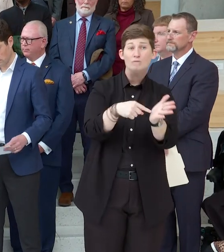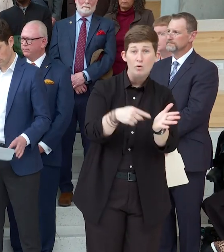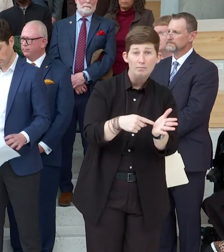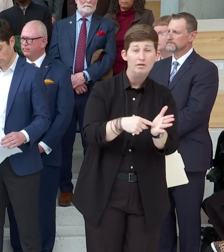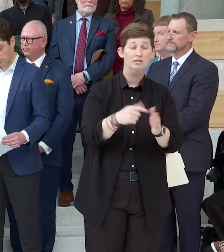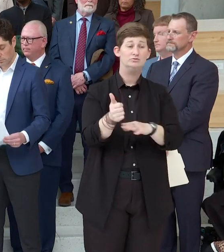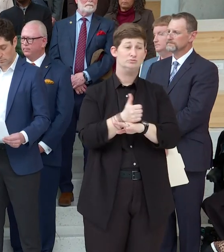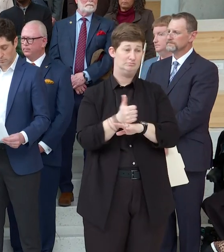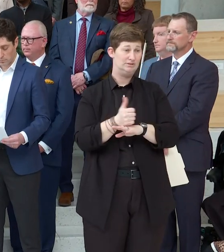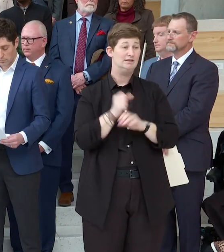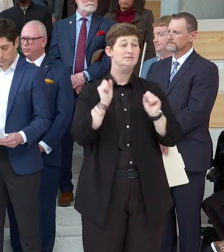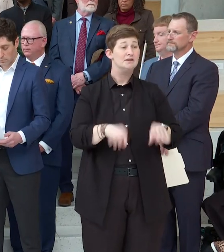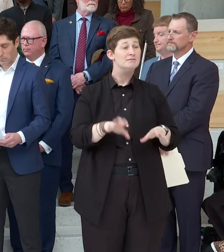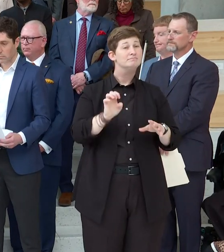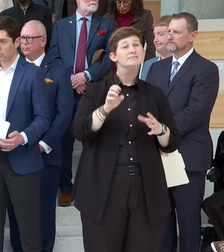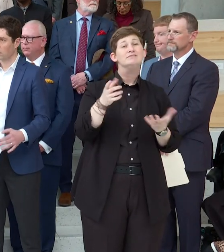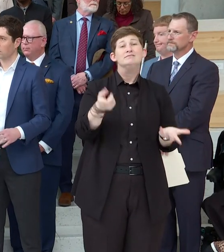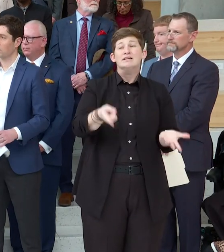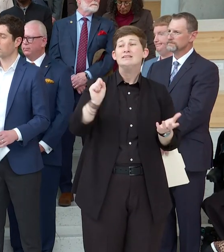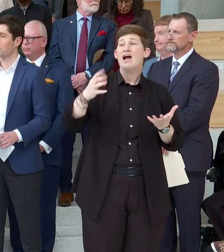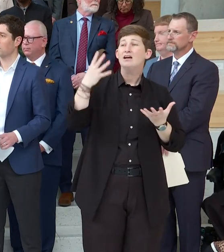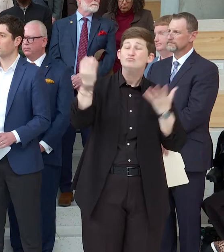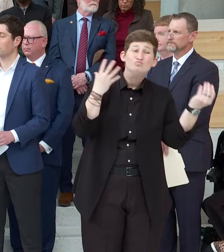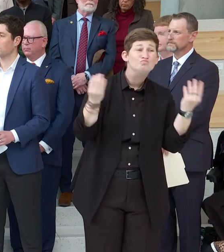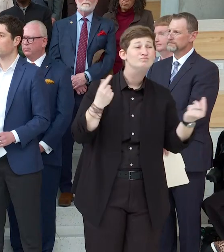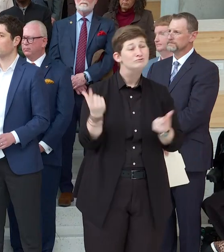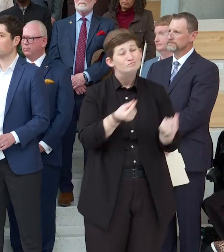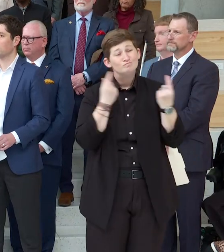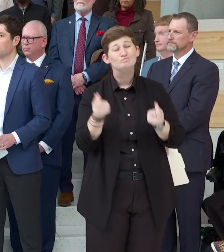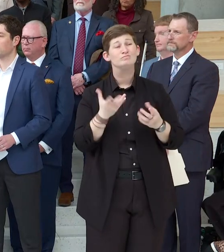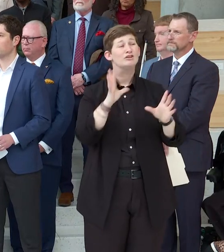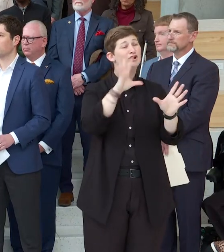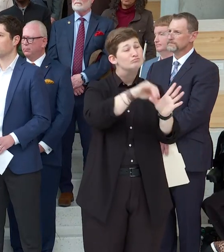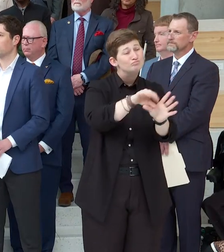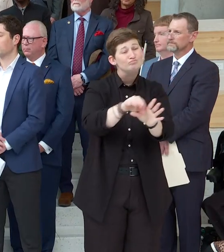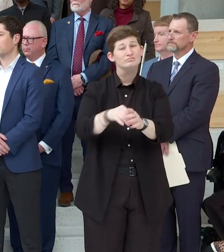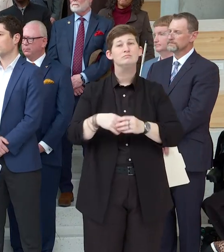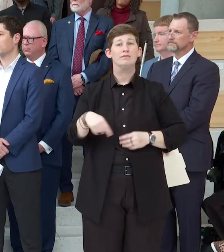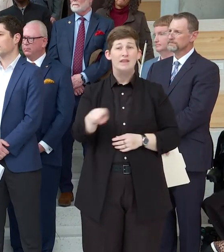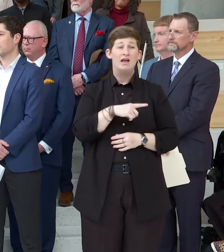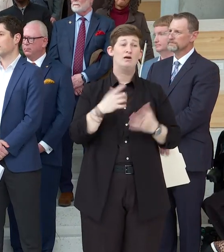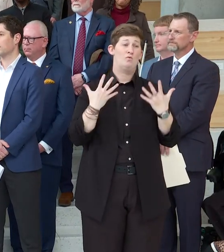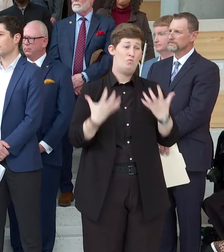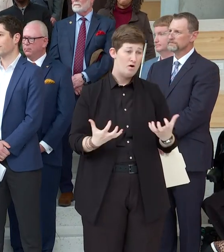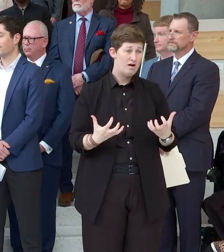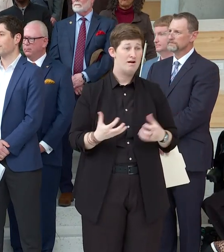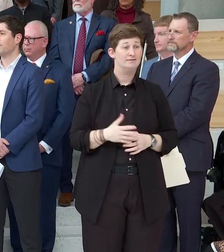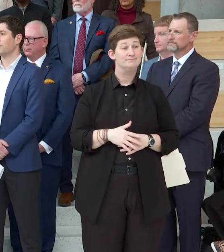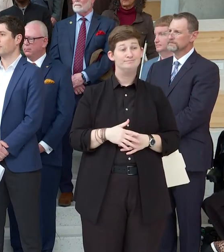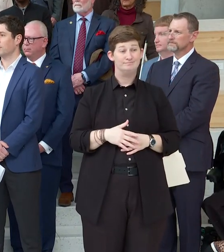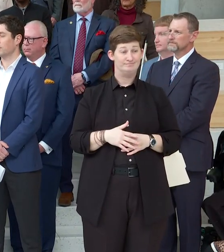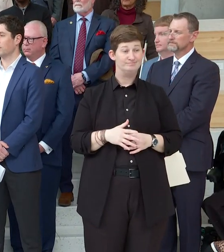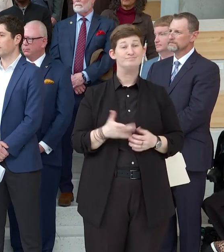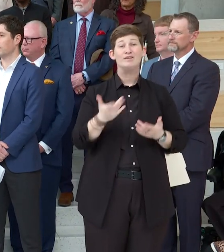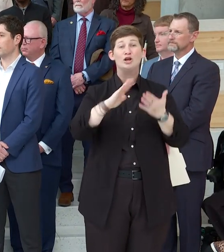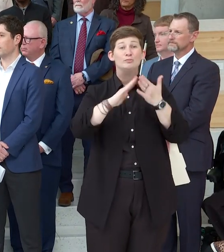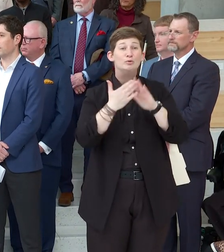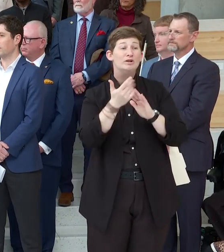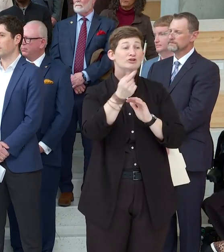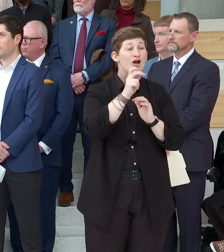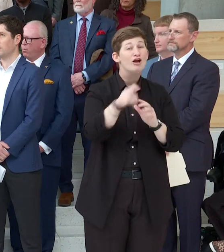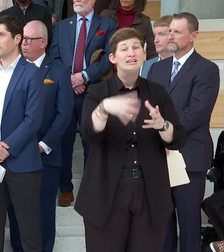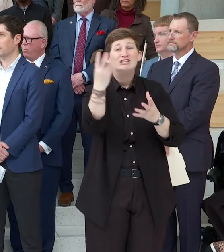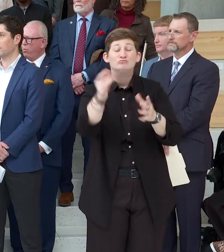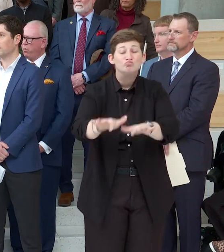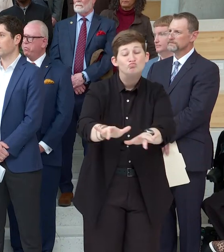can be out participating in community, because they are the people that tend our community gardens. They're the ones that are still picking